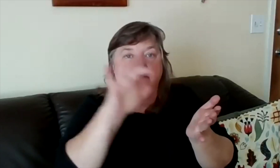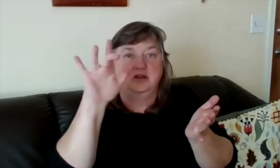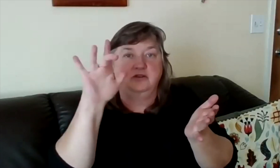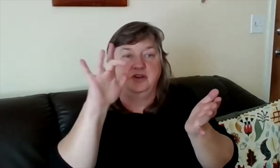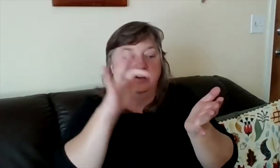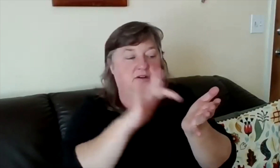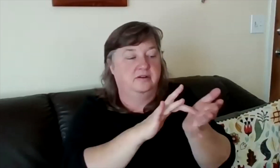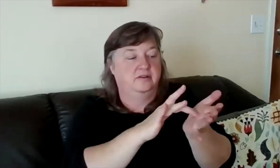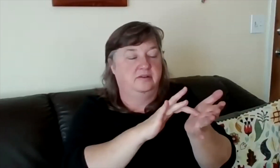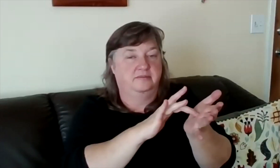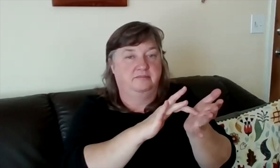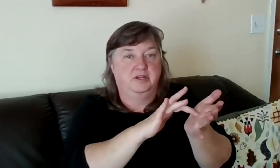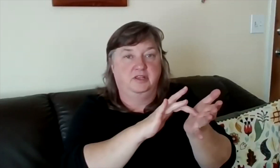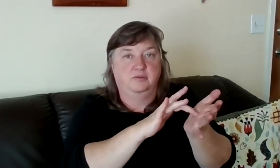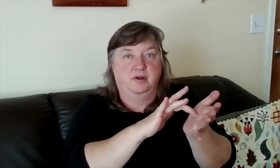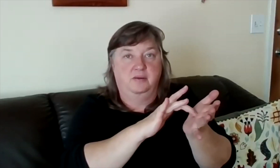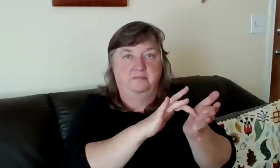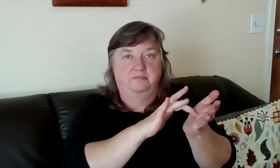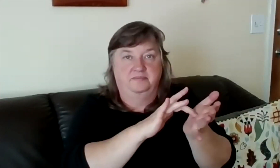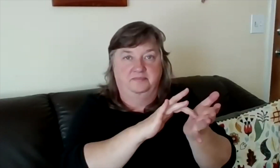Middle finger, middle of your palm.